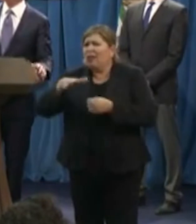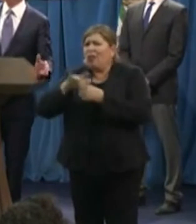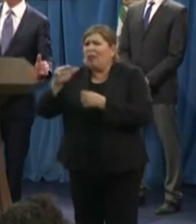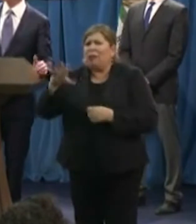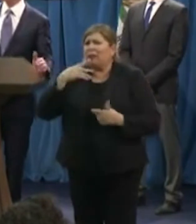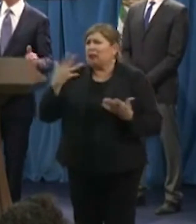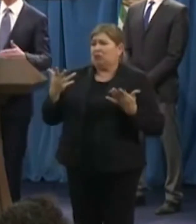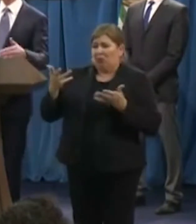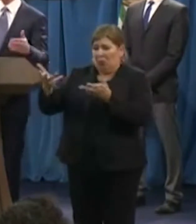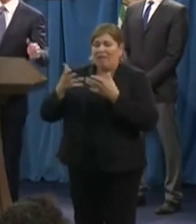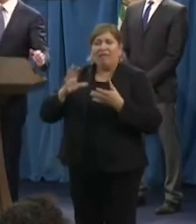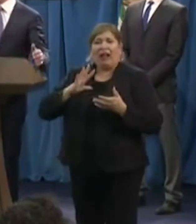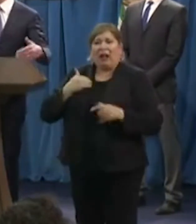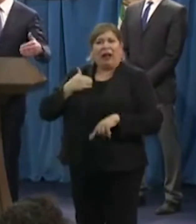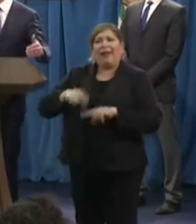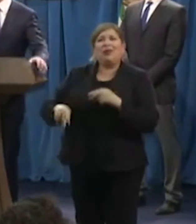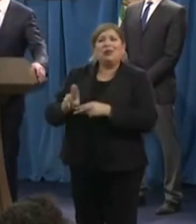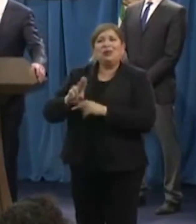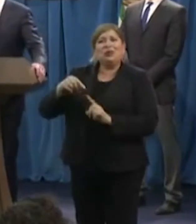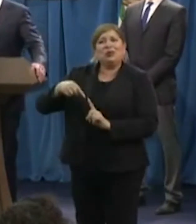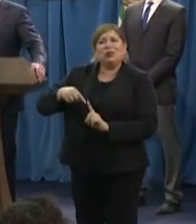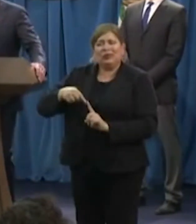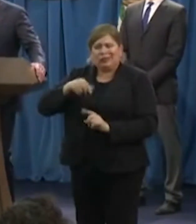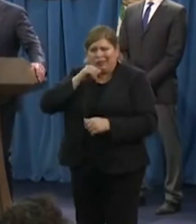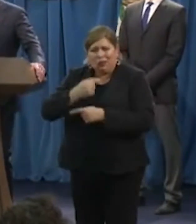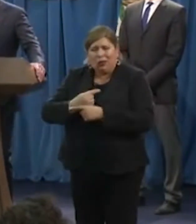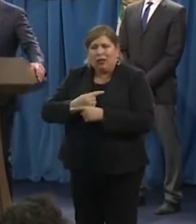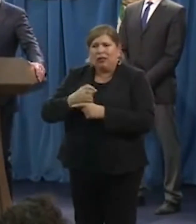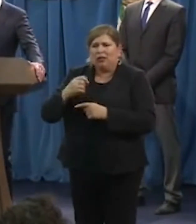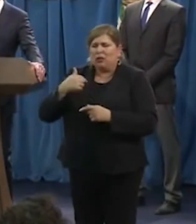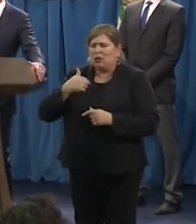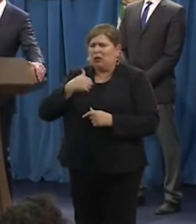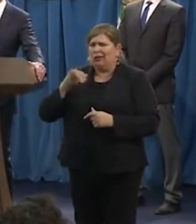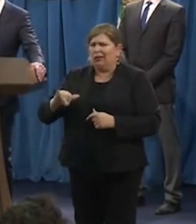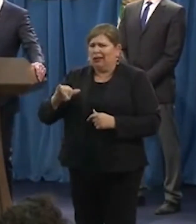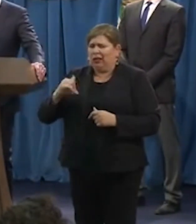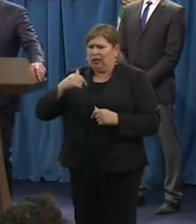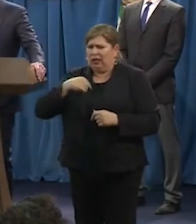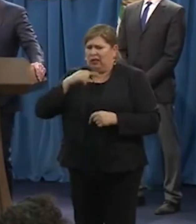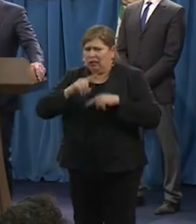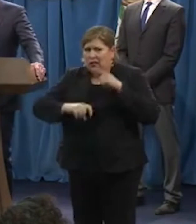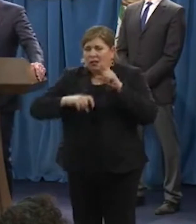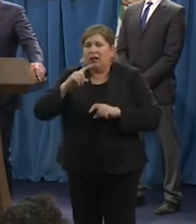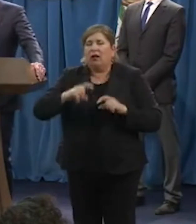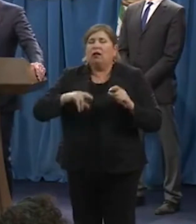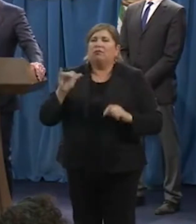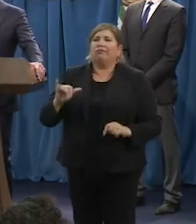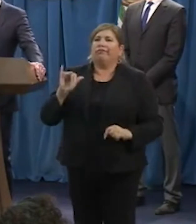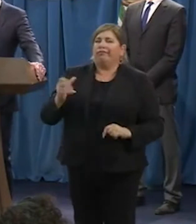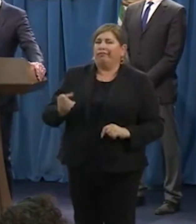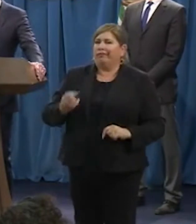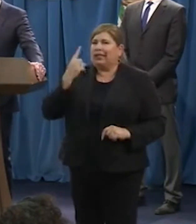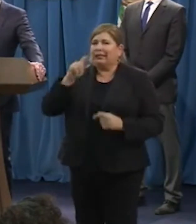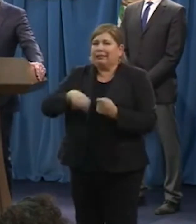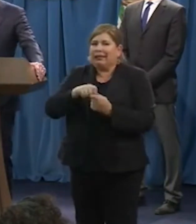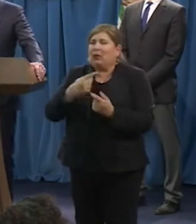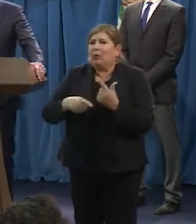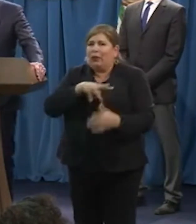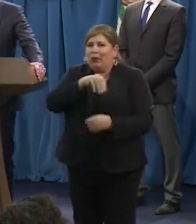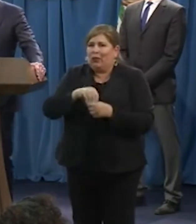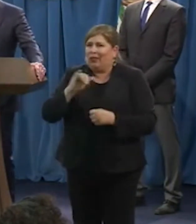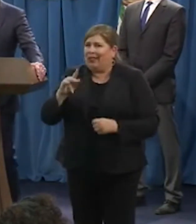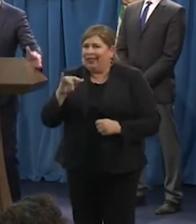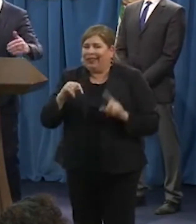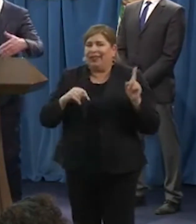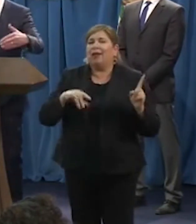these test kits. And then obviously it led to a series of questions and then deeper understanding of what these kits were and what they